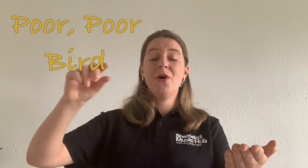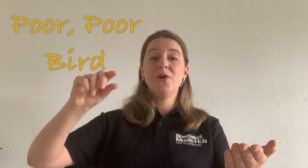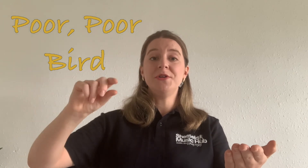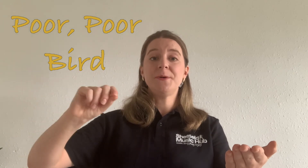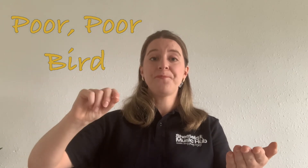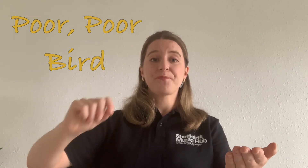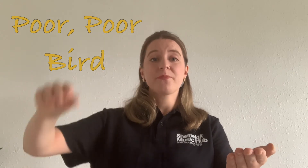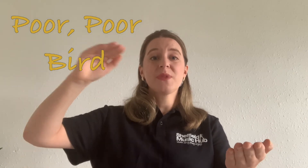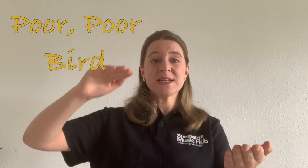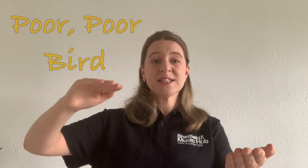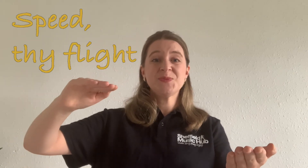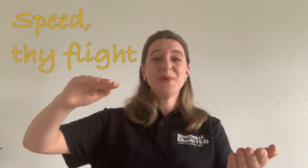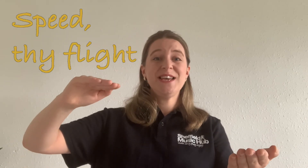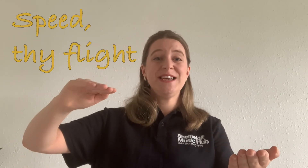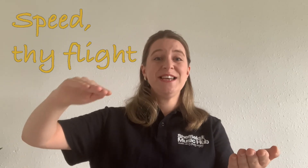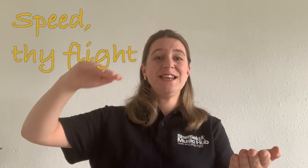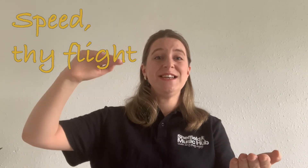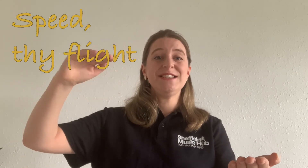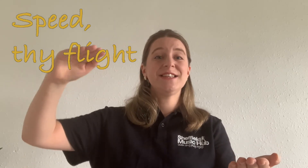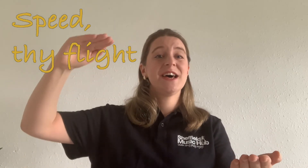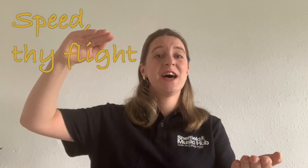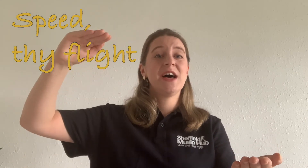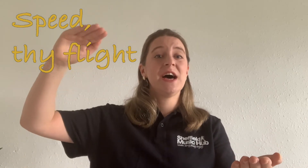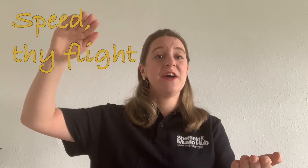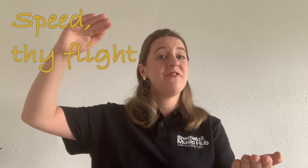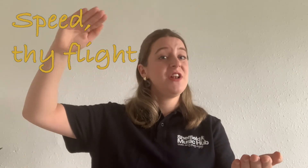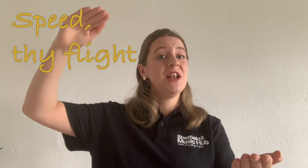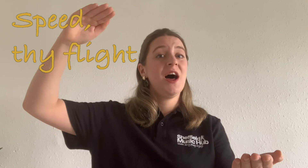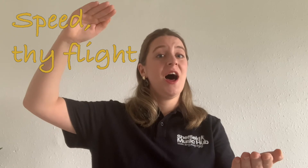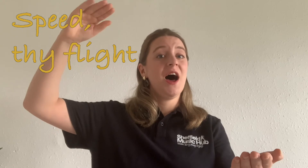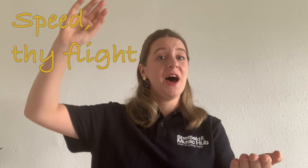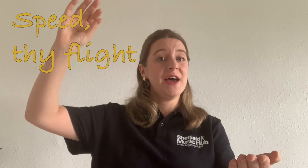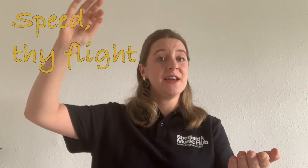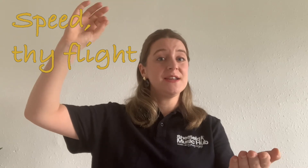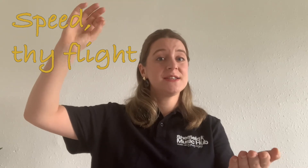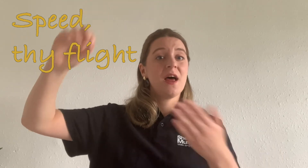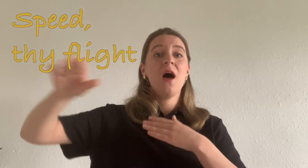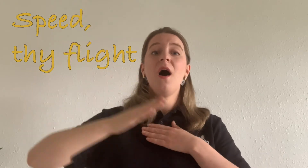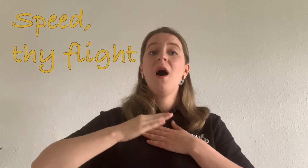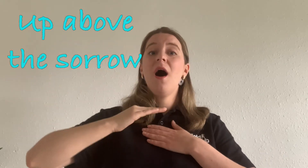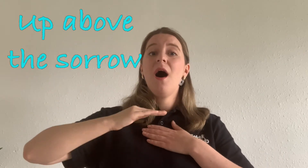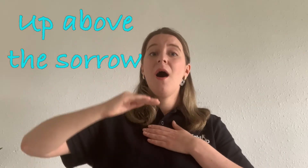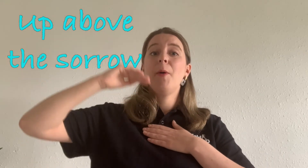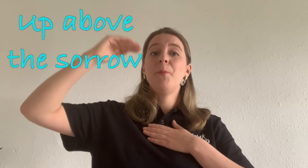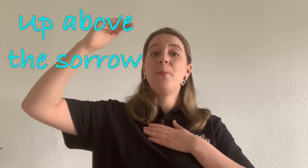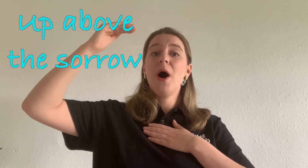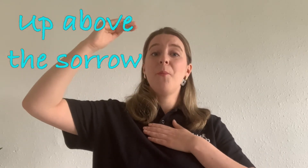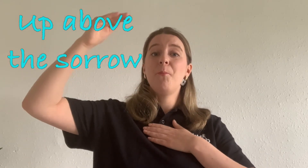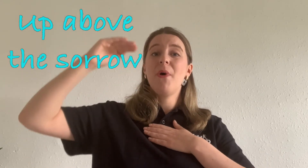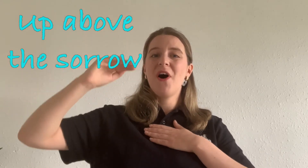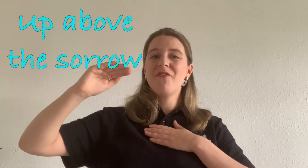bird, speed thy flight. Up above